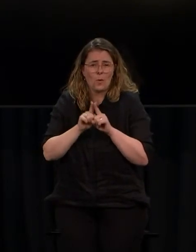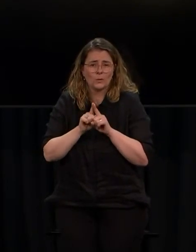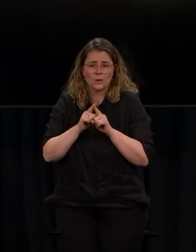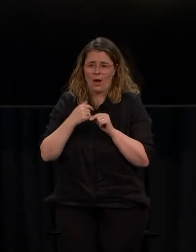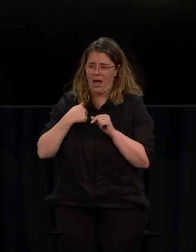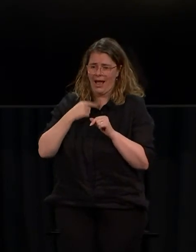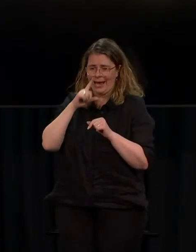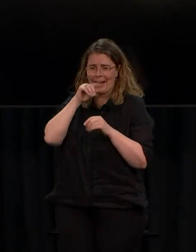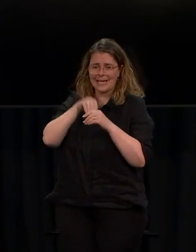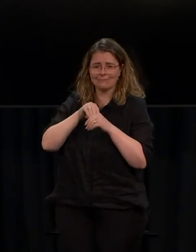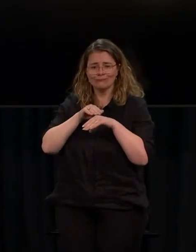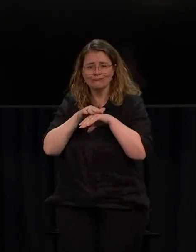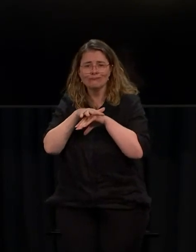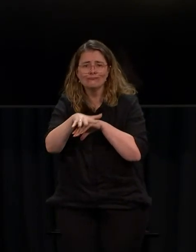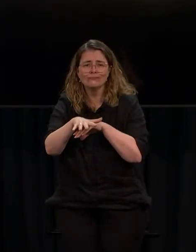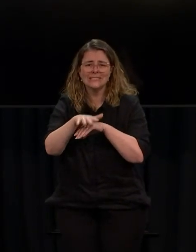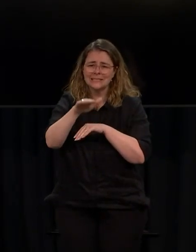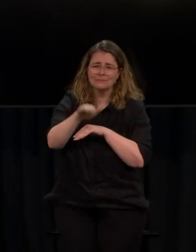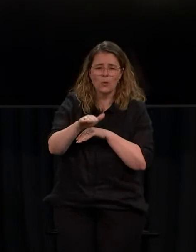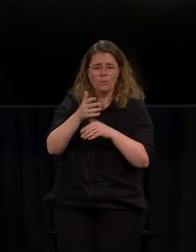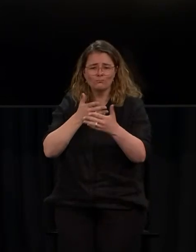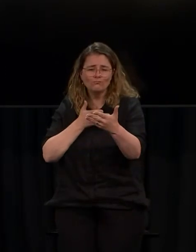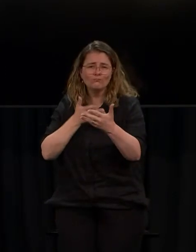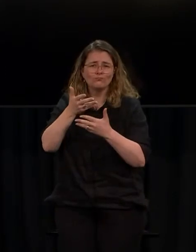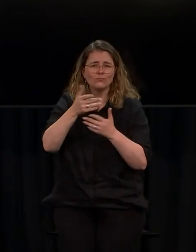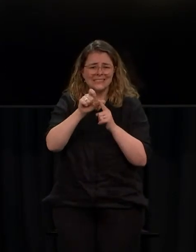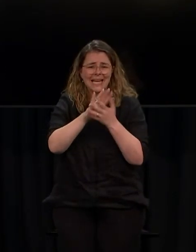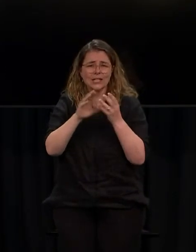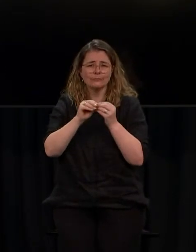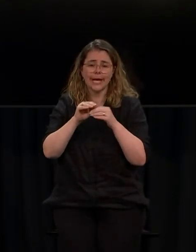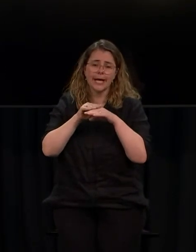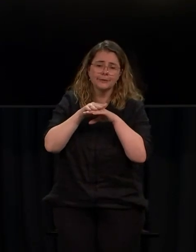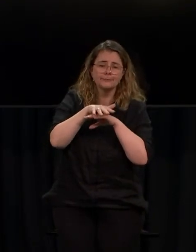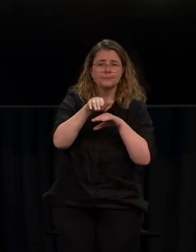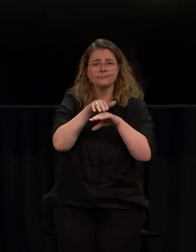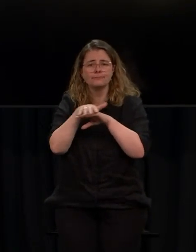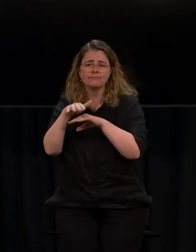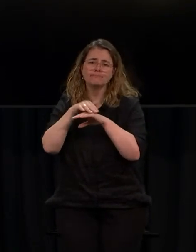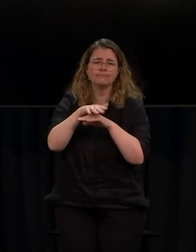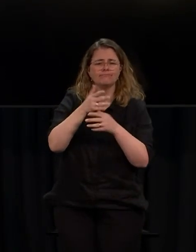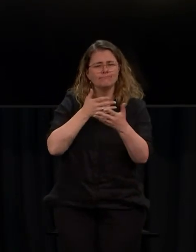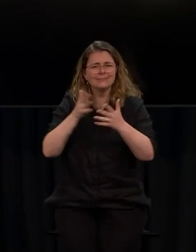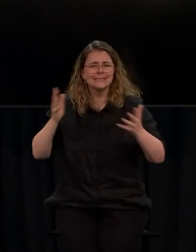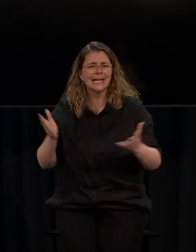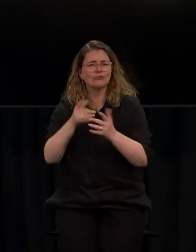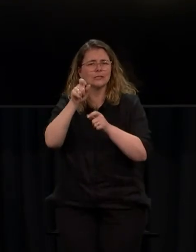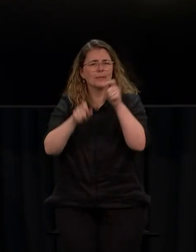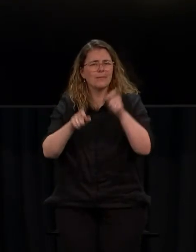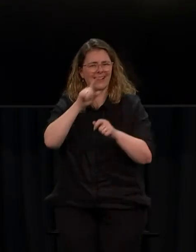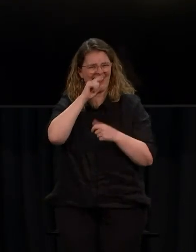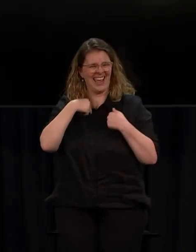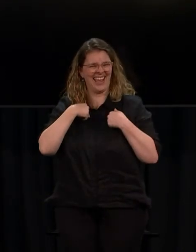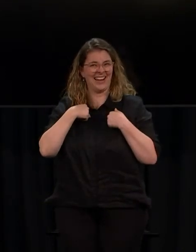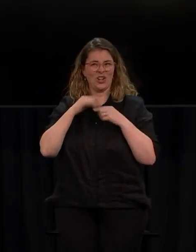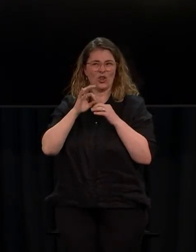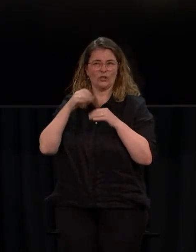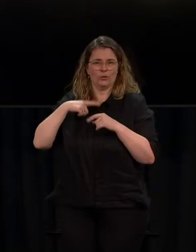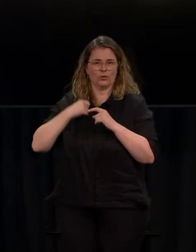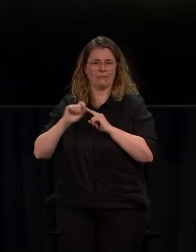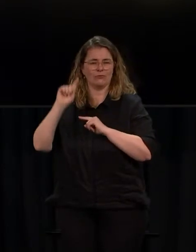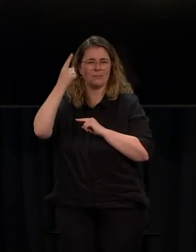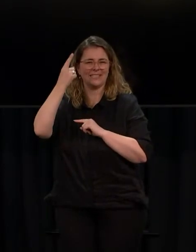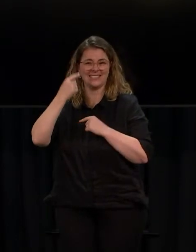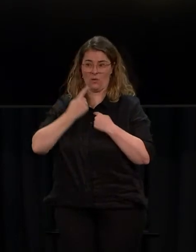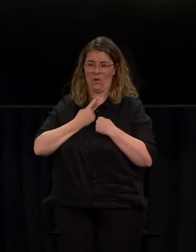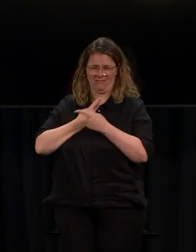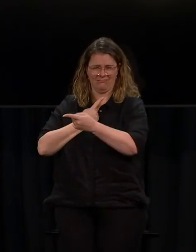someone who can play a role even at the smaller scale within a DHB when I go on and visit and try and encourage uptake. But I am not the only one. We